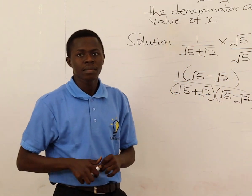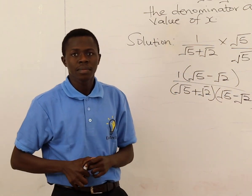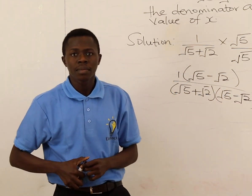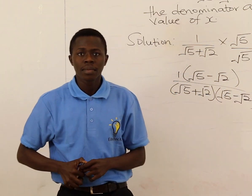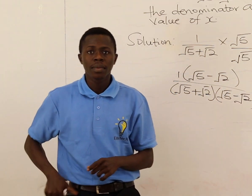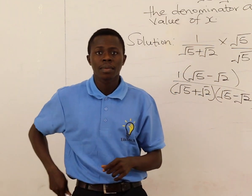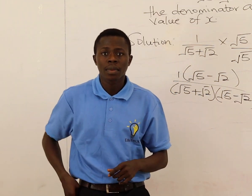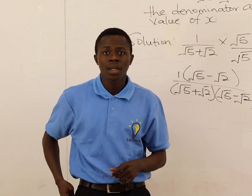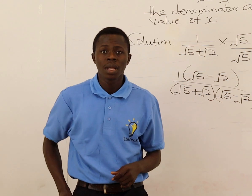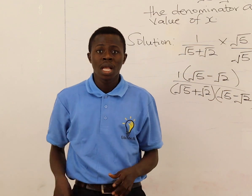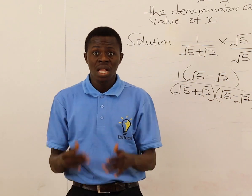of 2.